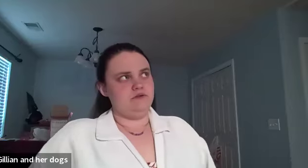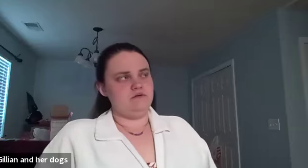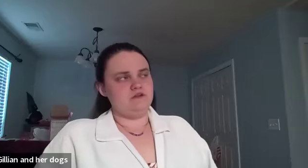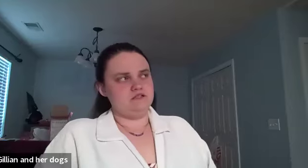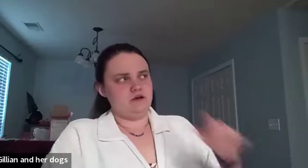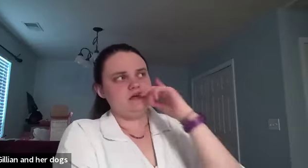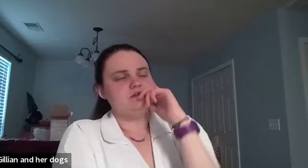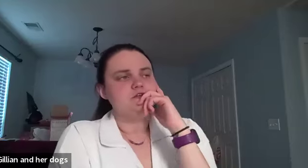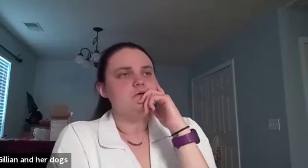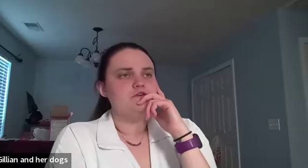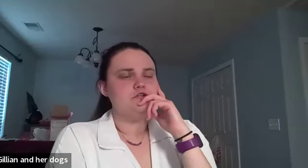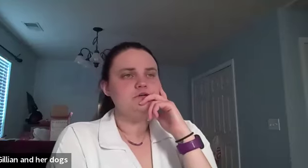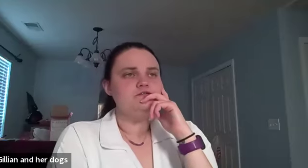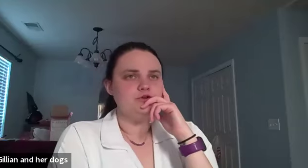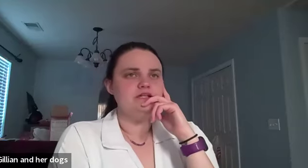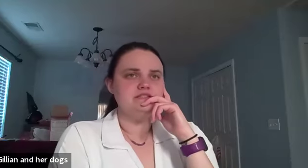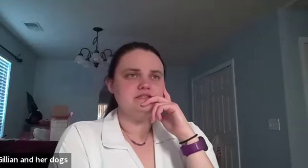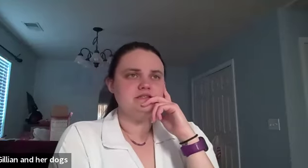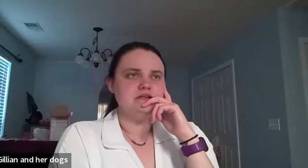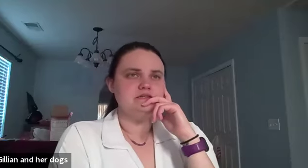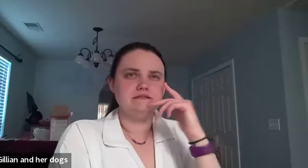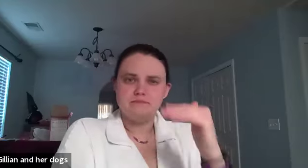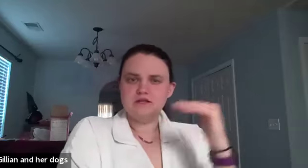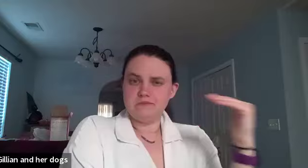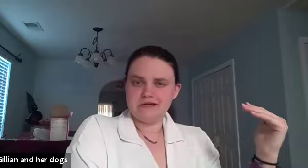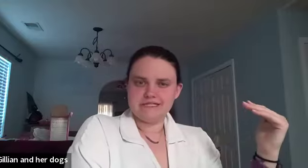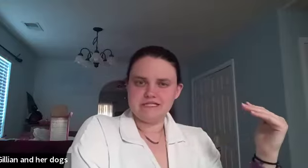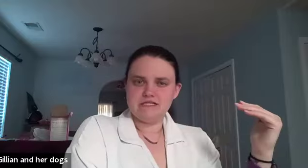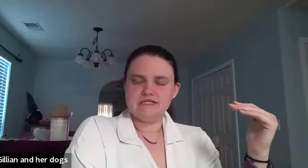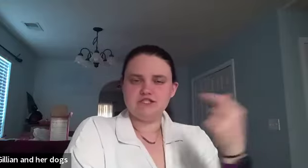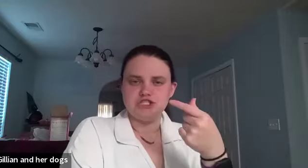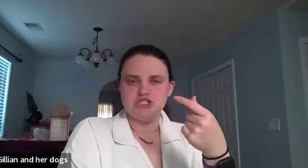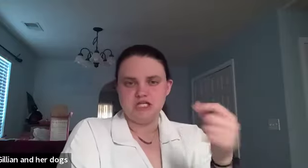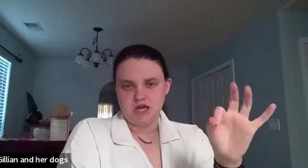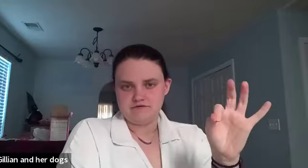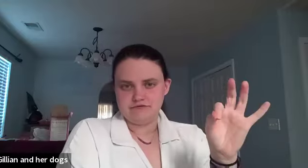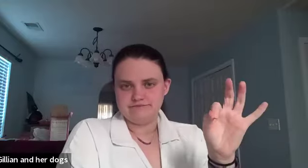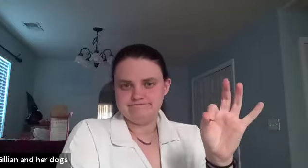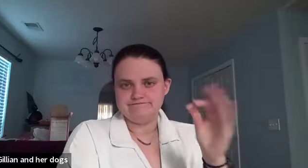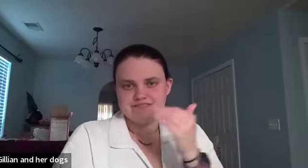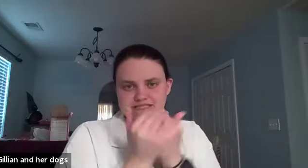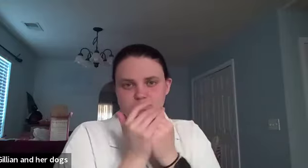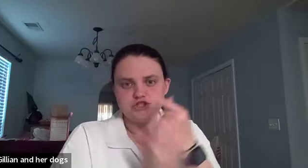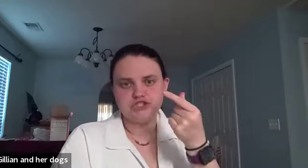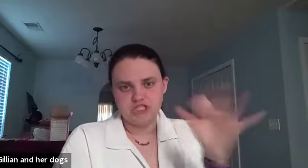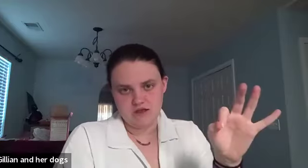that we've talked about with that. So for gluten-free, typically what I see is just GF. Sandwich